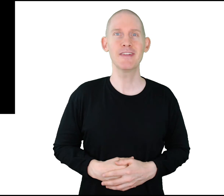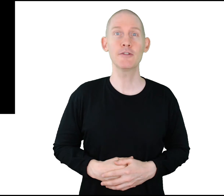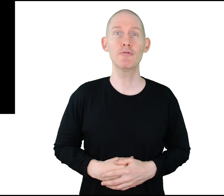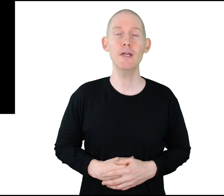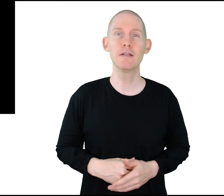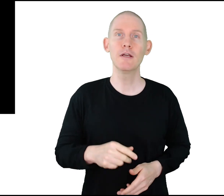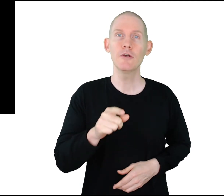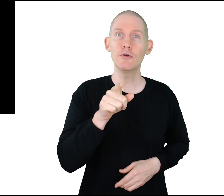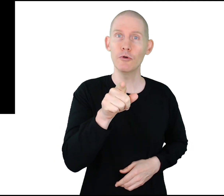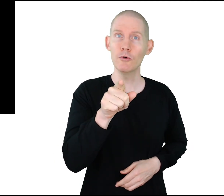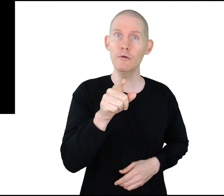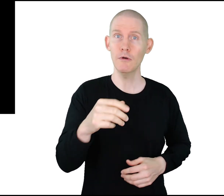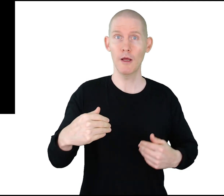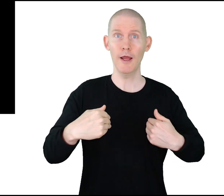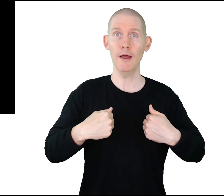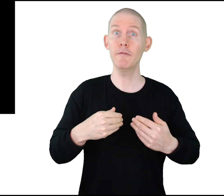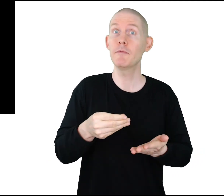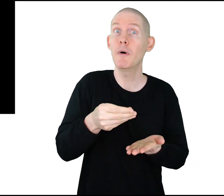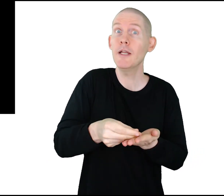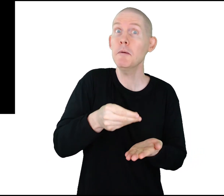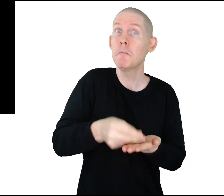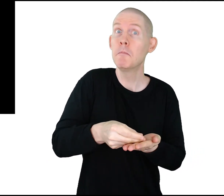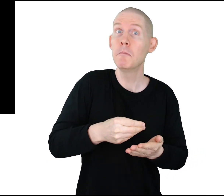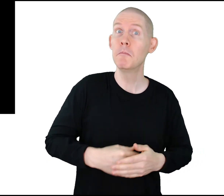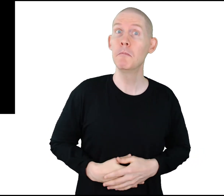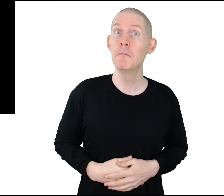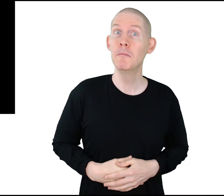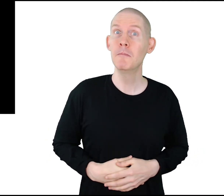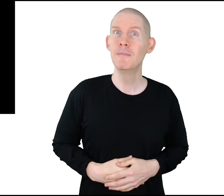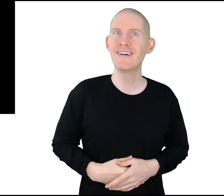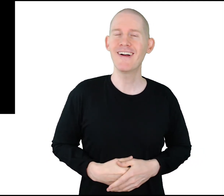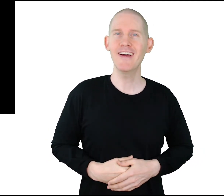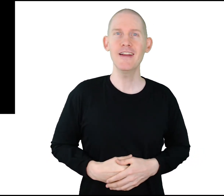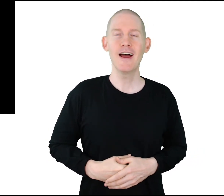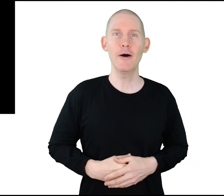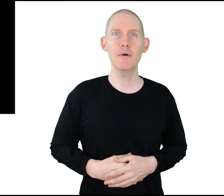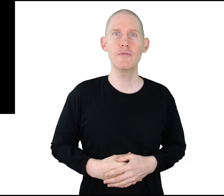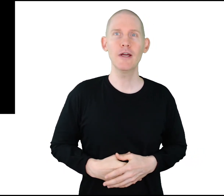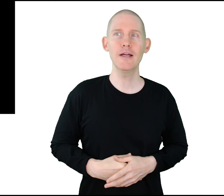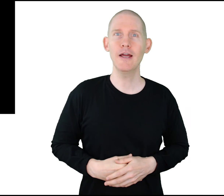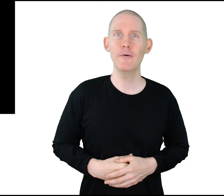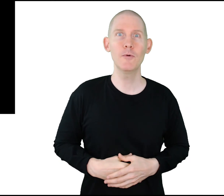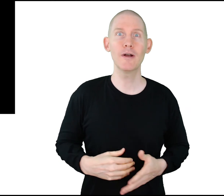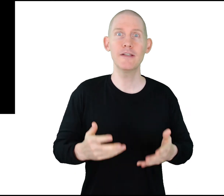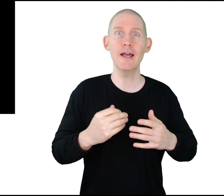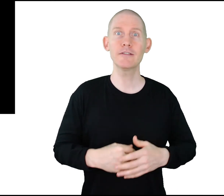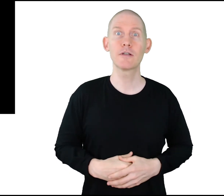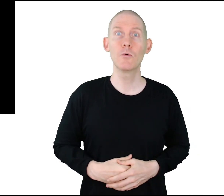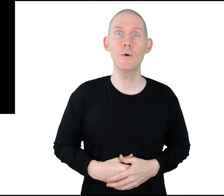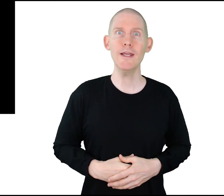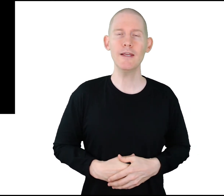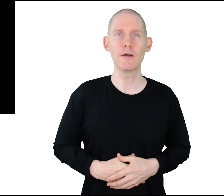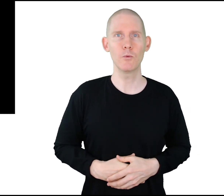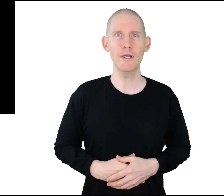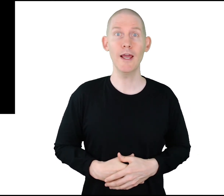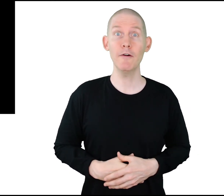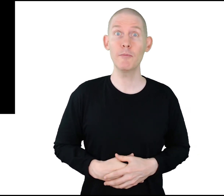That's right. You have money? All right, how about if we wanted to ask, we have